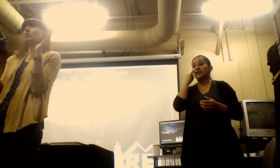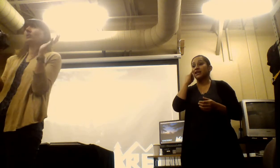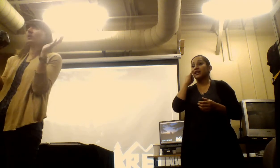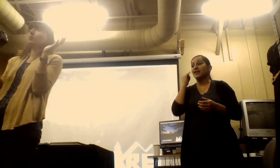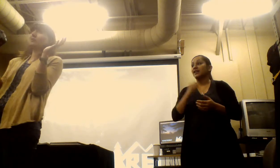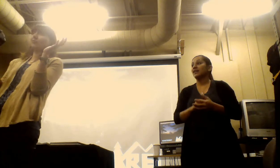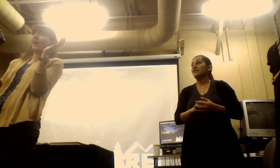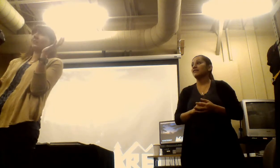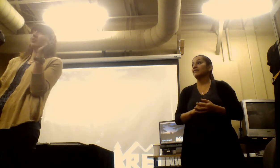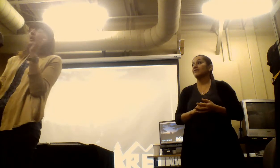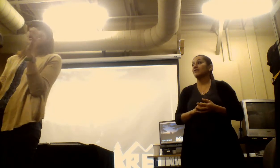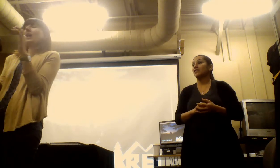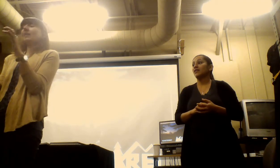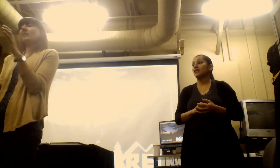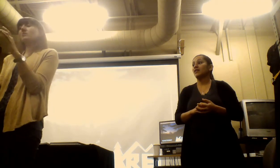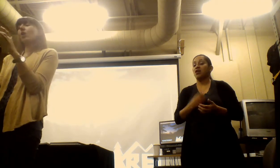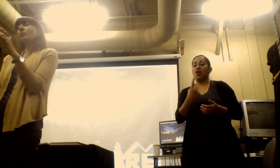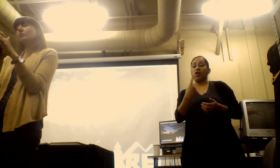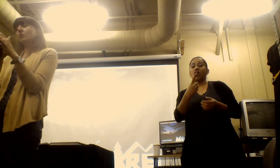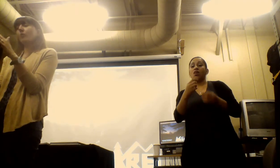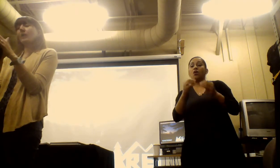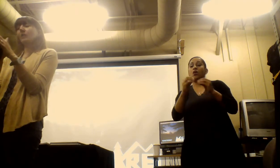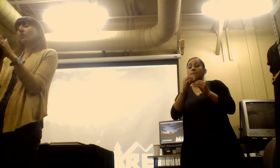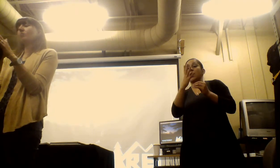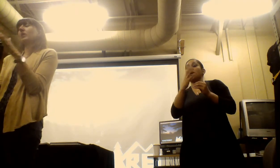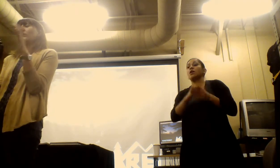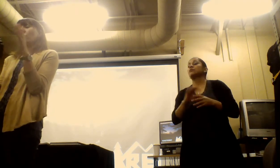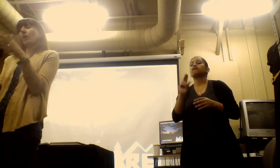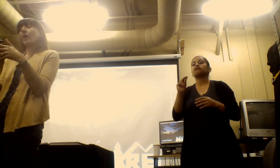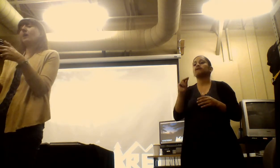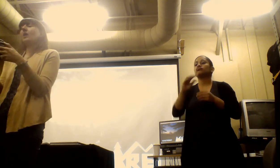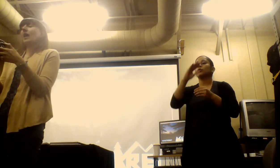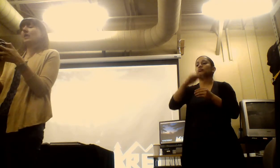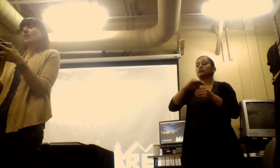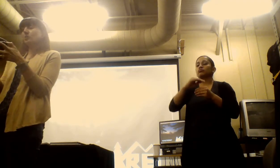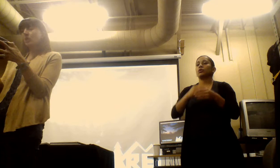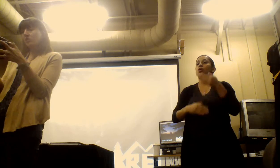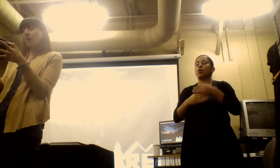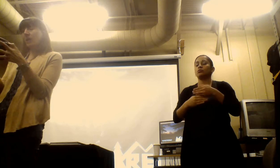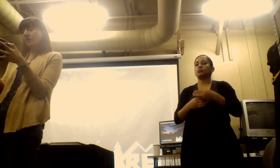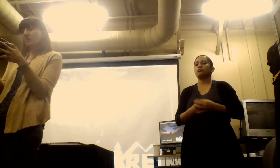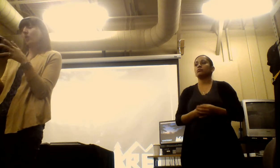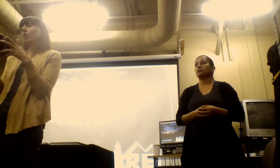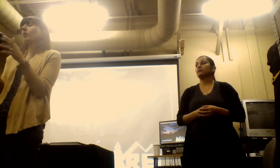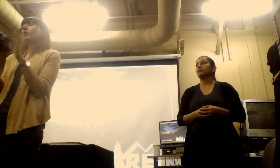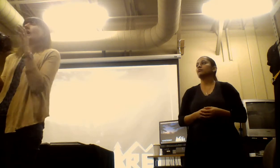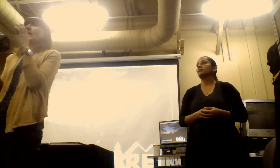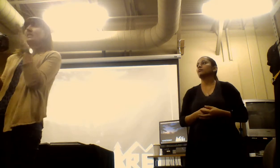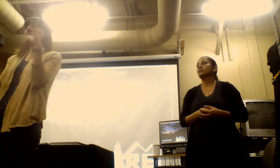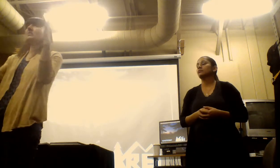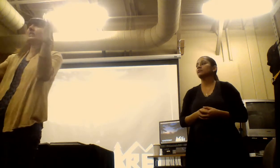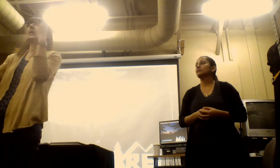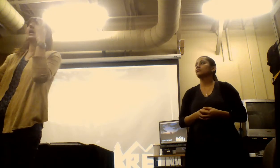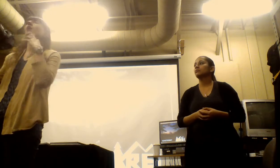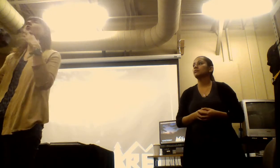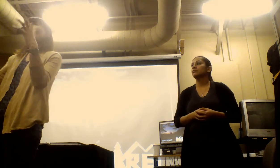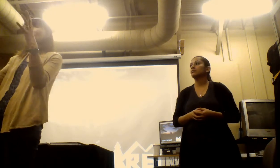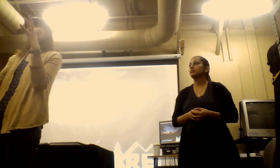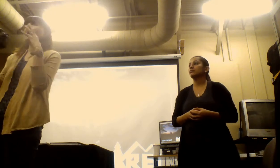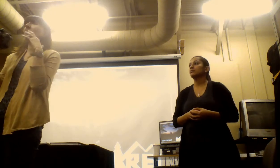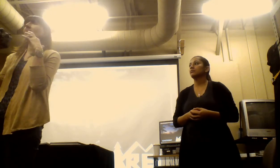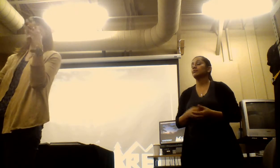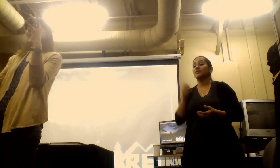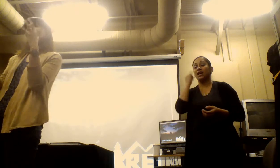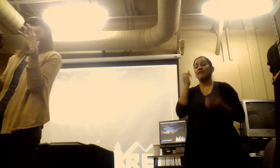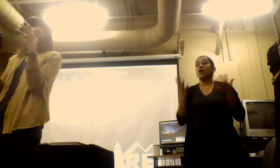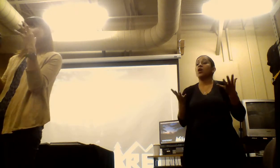sometimes it'll be like, you need flash. And that's almost a way that you can be like, okay, I need to change my ISO. I need to see other ways